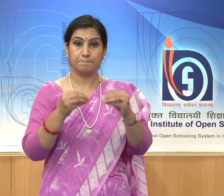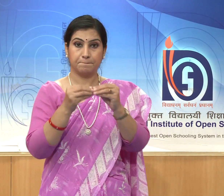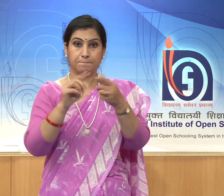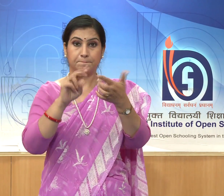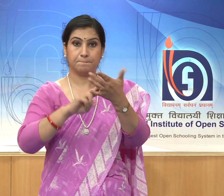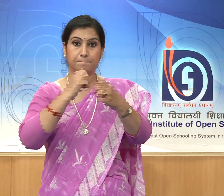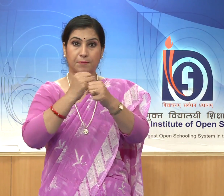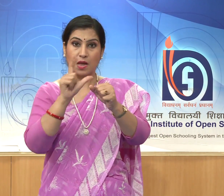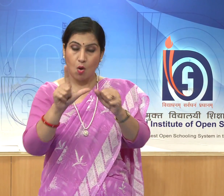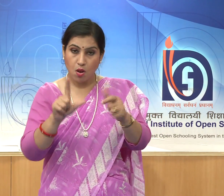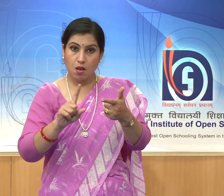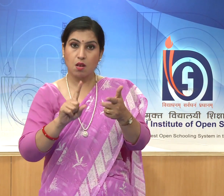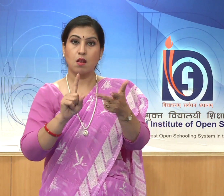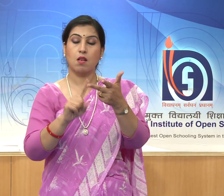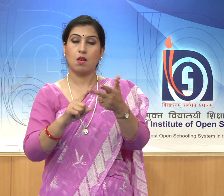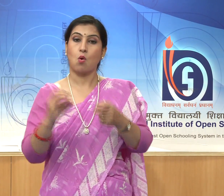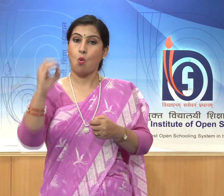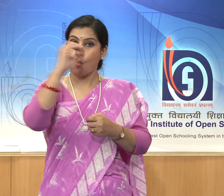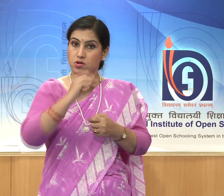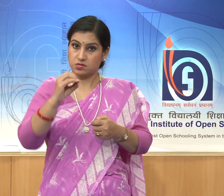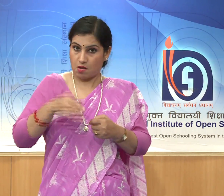Bengal and Orissa.